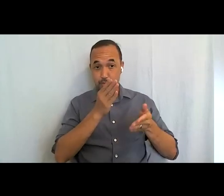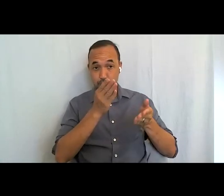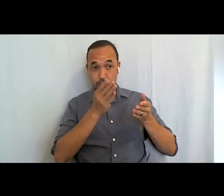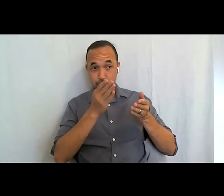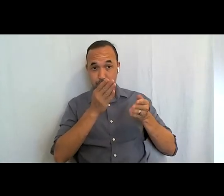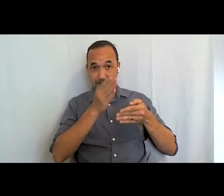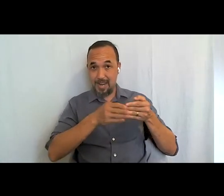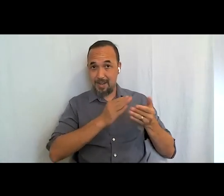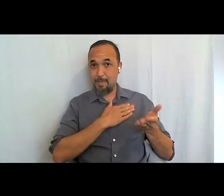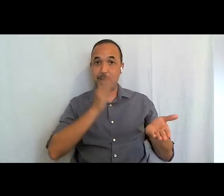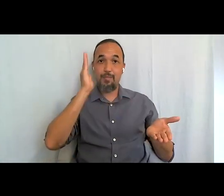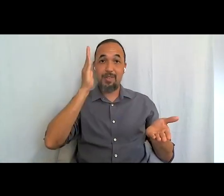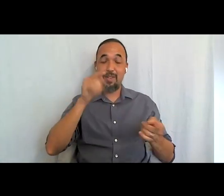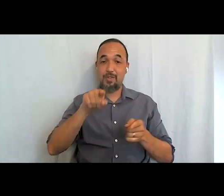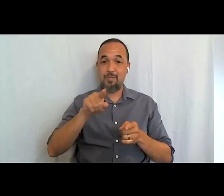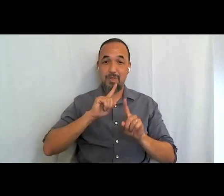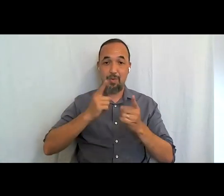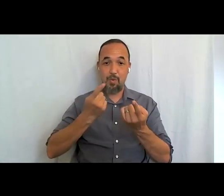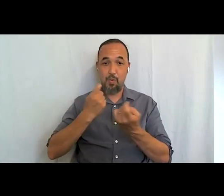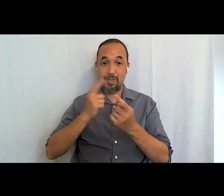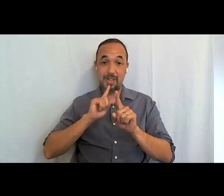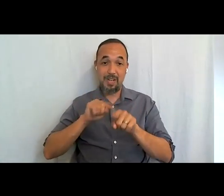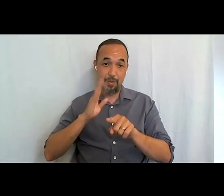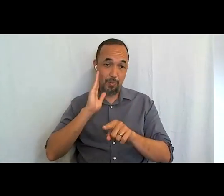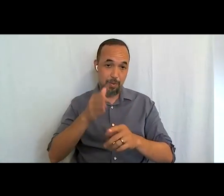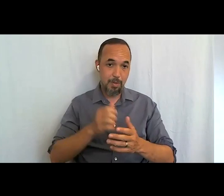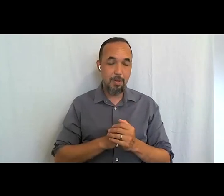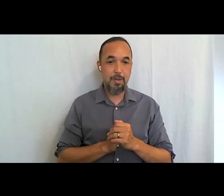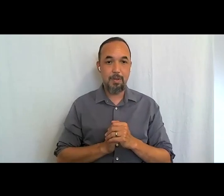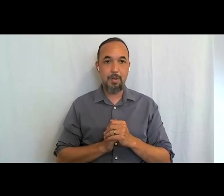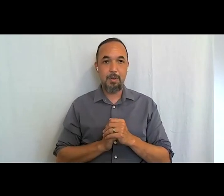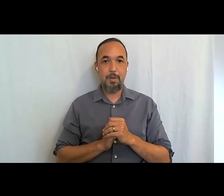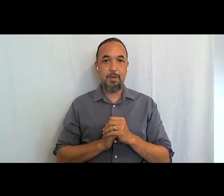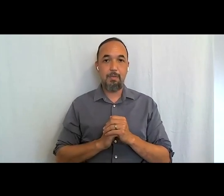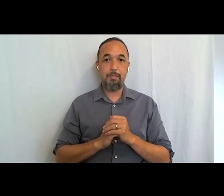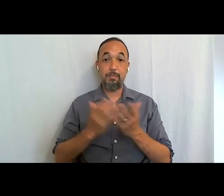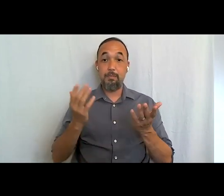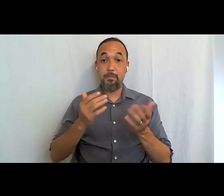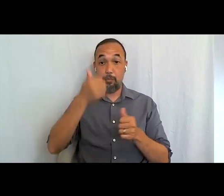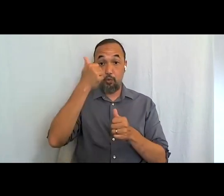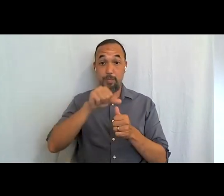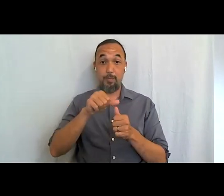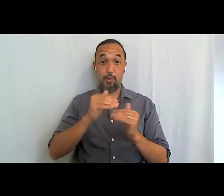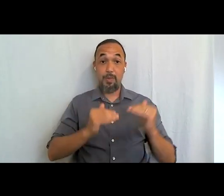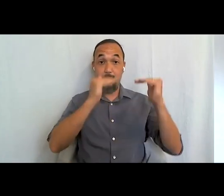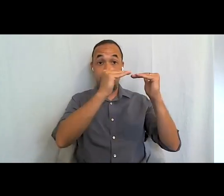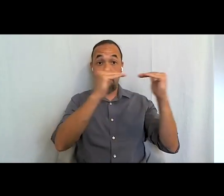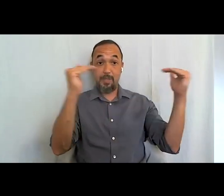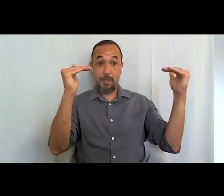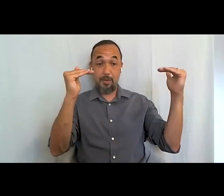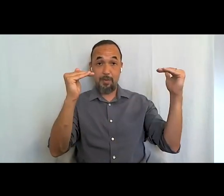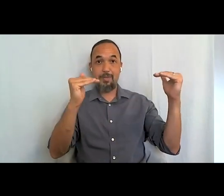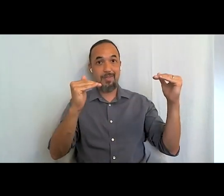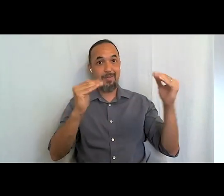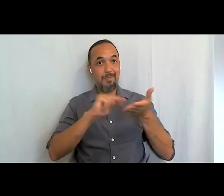some questions. Are there, remember, top tiers, they give more to True Colors United.